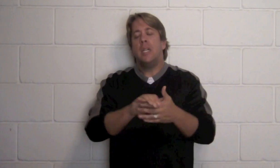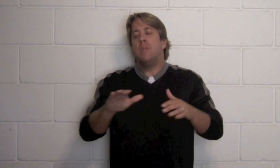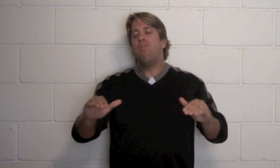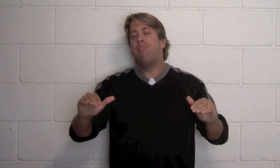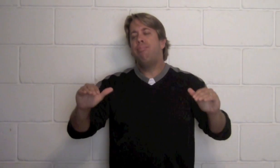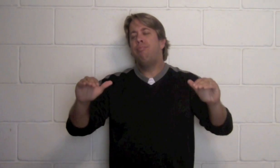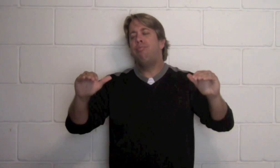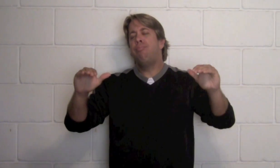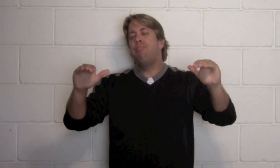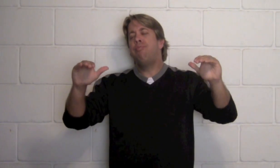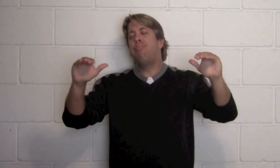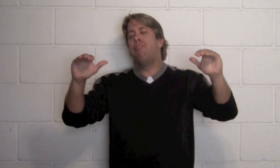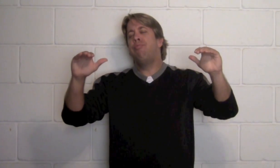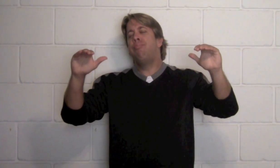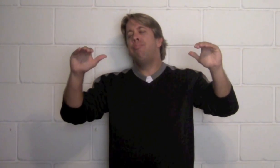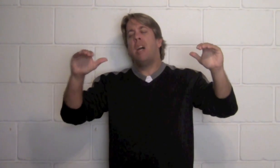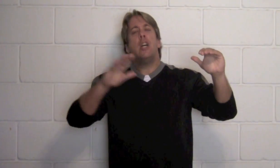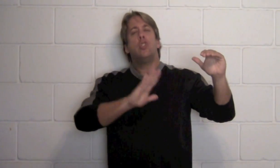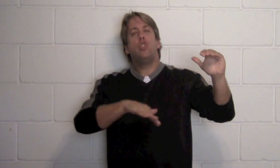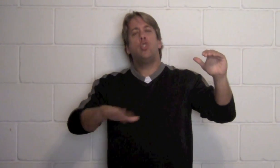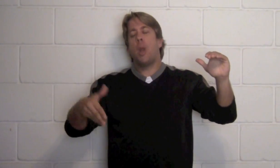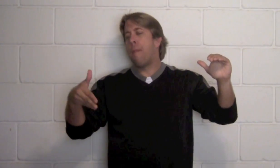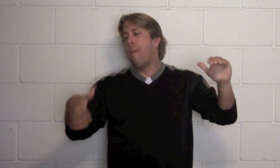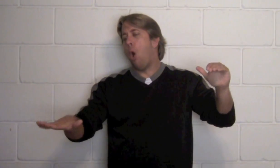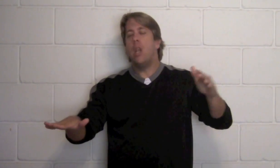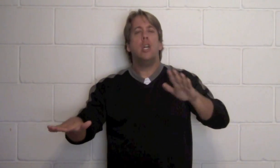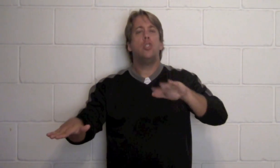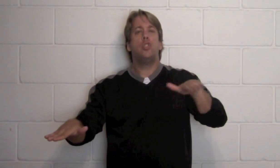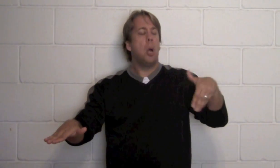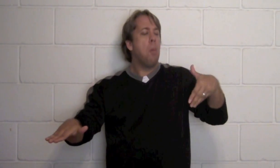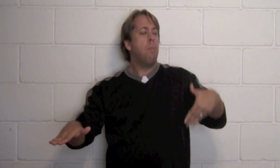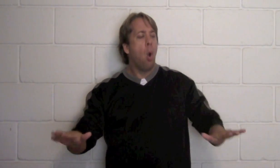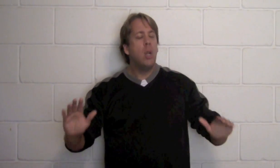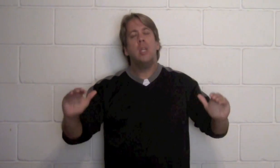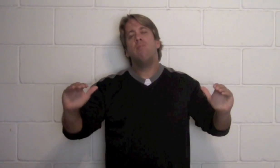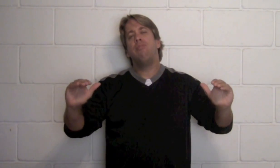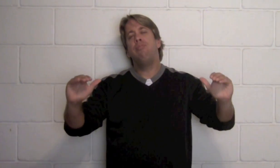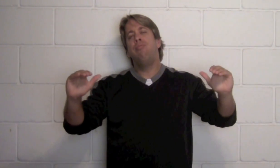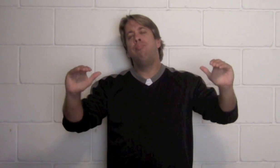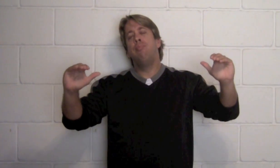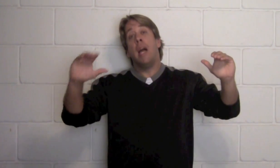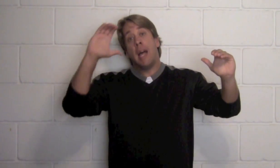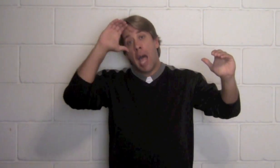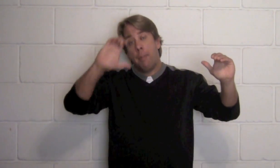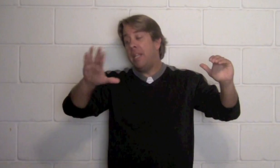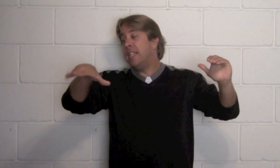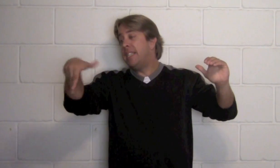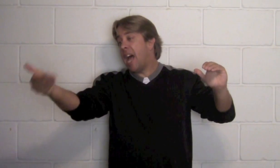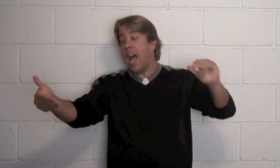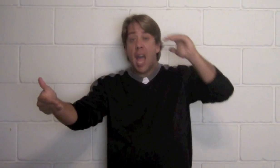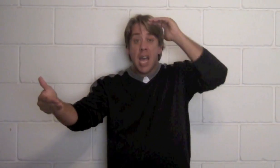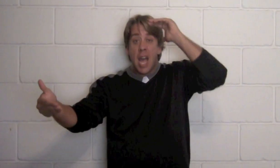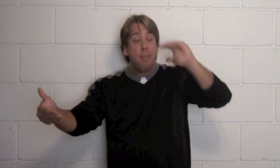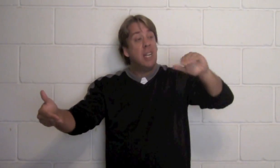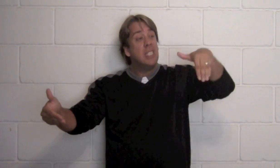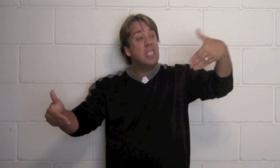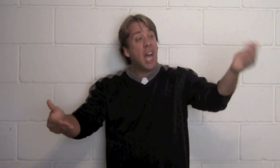They both married at the same time. They both had children at the same time. They both lost husbands in